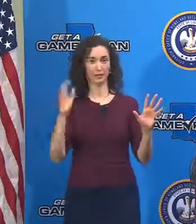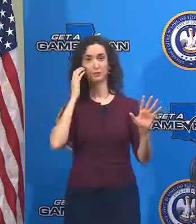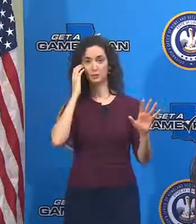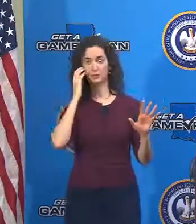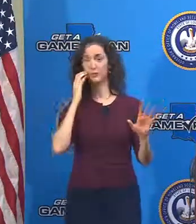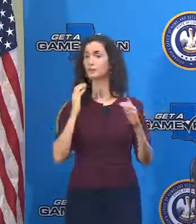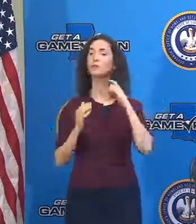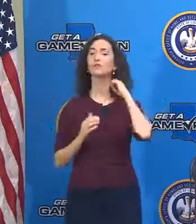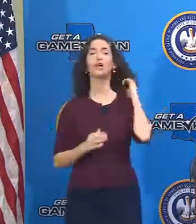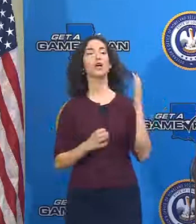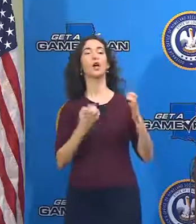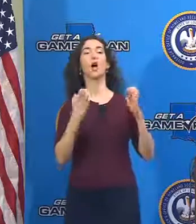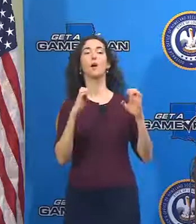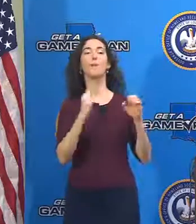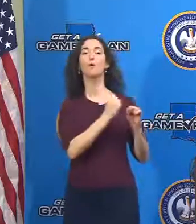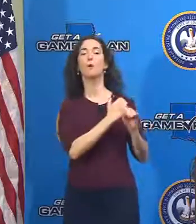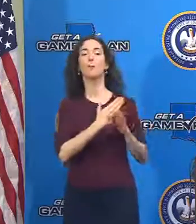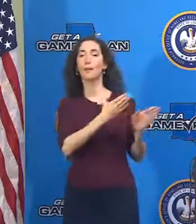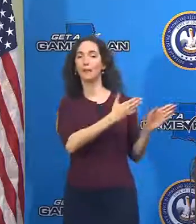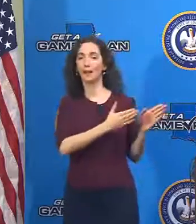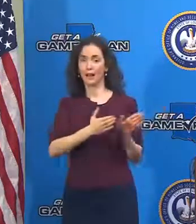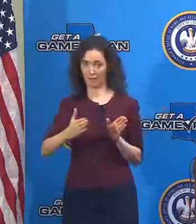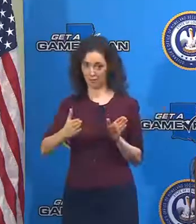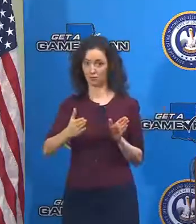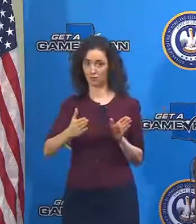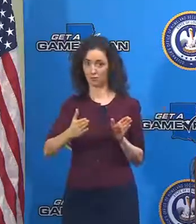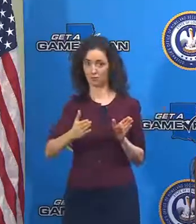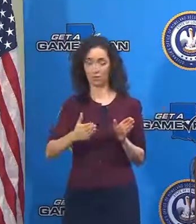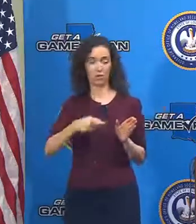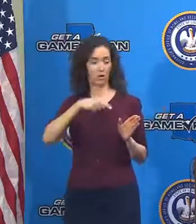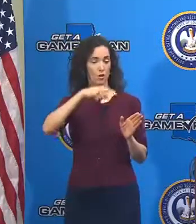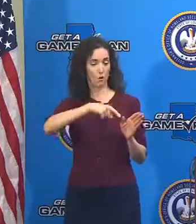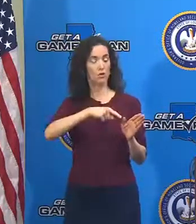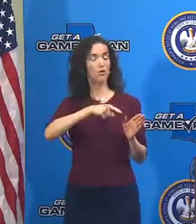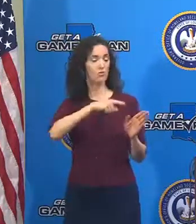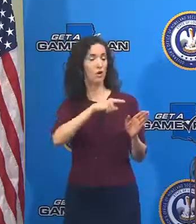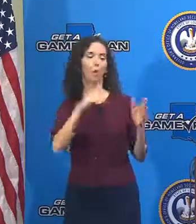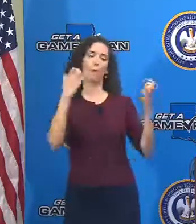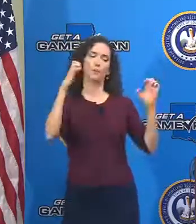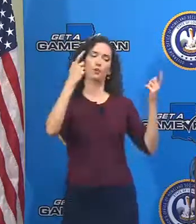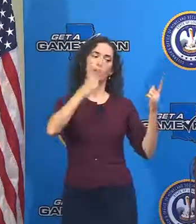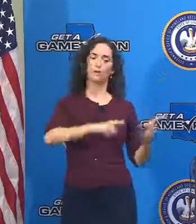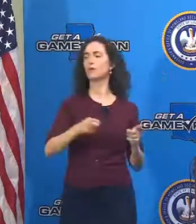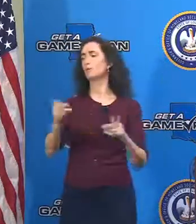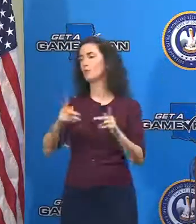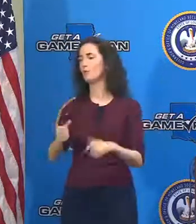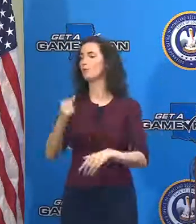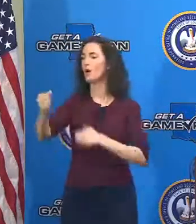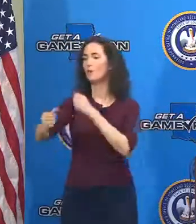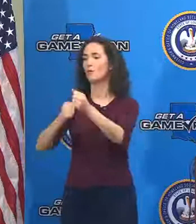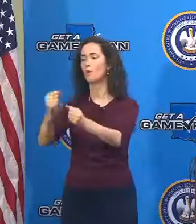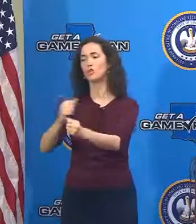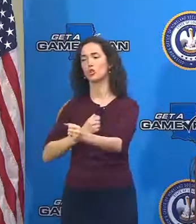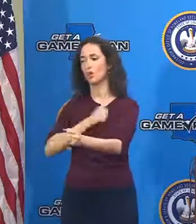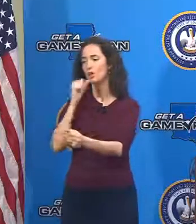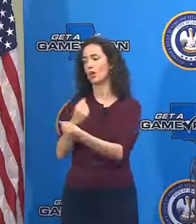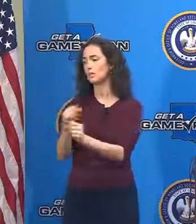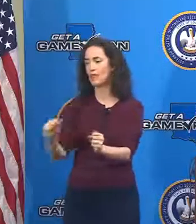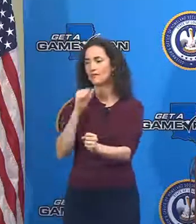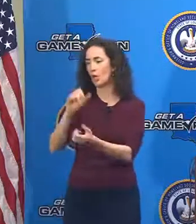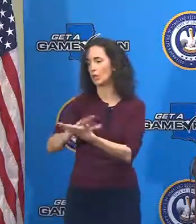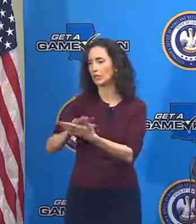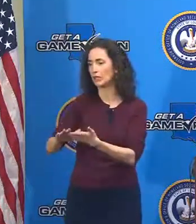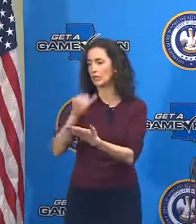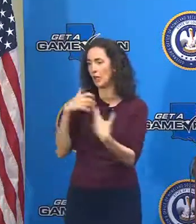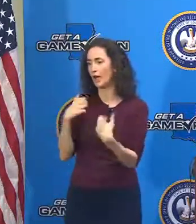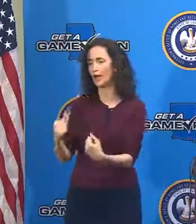preparedness plan that allows for residents to be kept in such an unsafe, unsanitary, and unhealthy condition. The